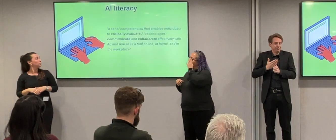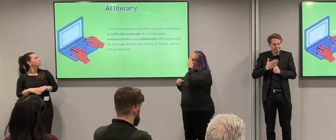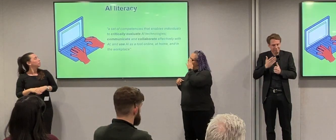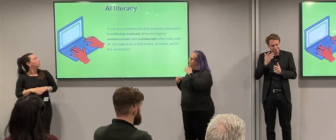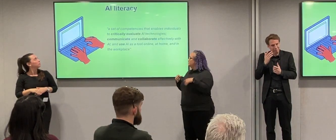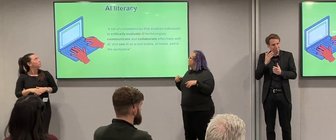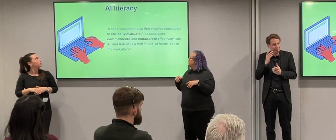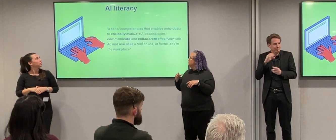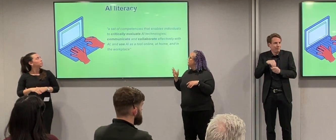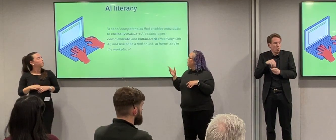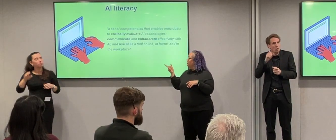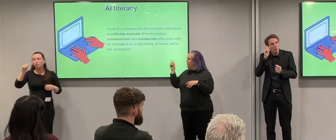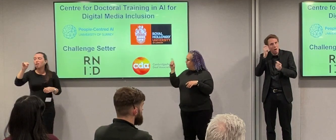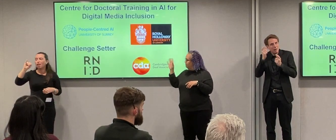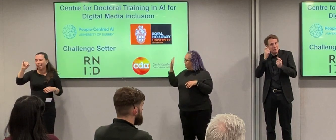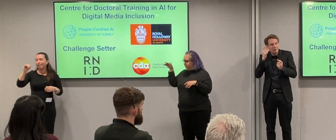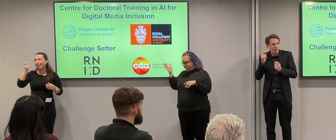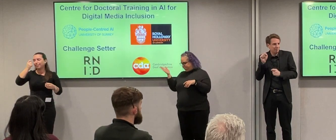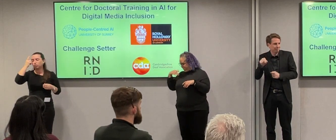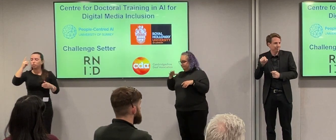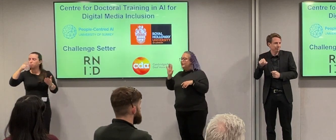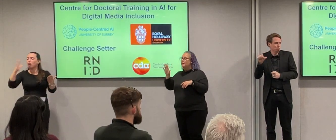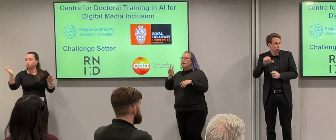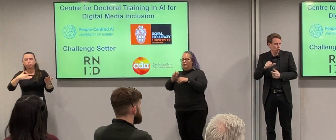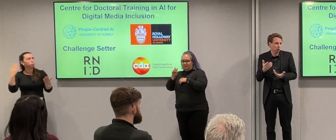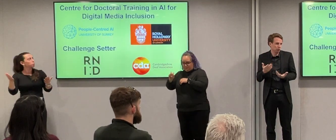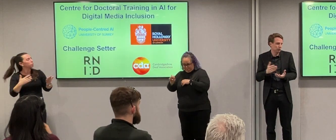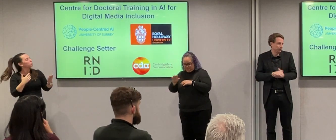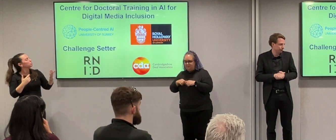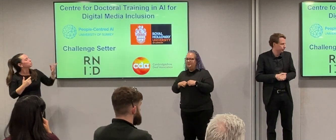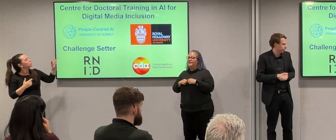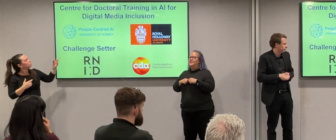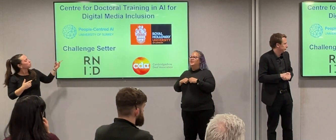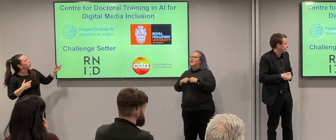I'll skip over the AI literacy slide, but what I'll jump to is